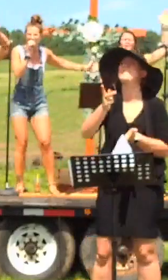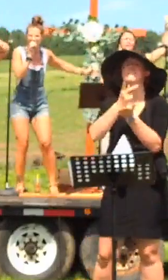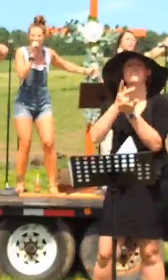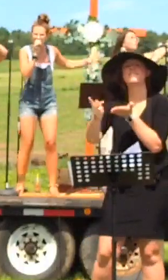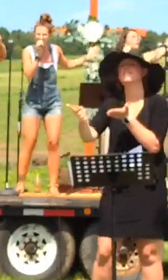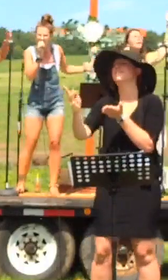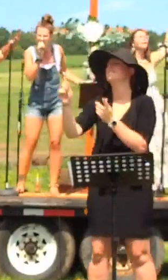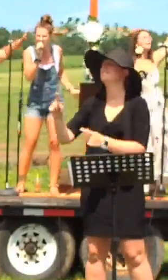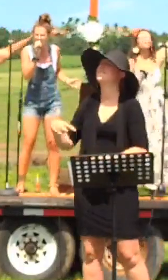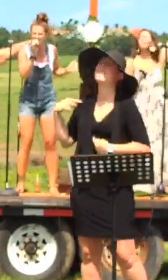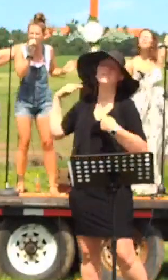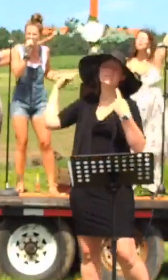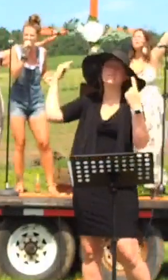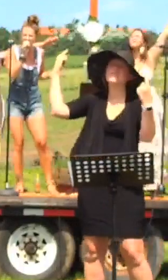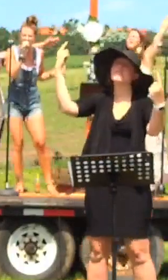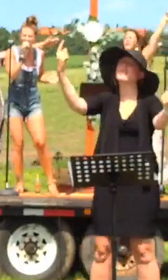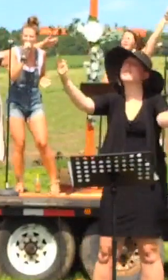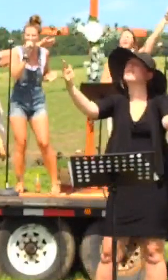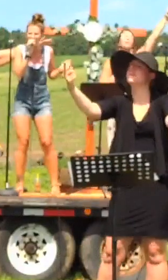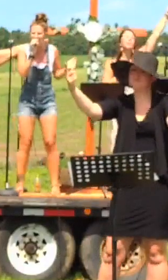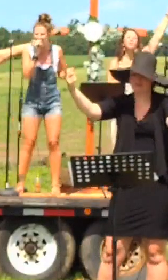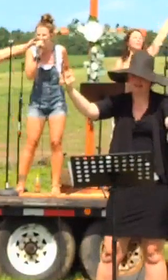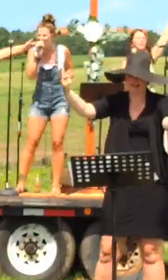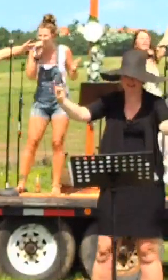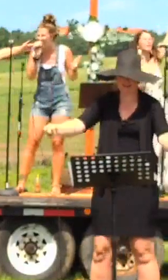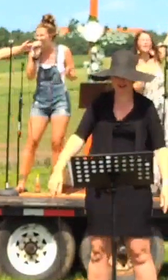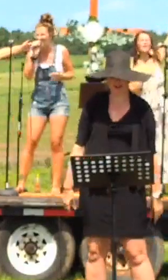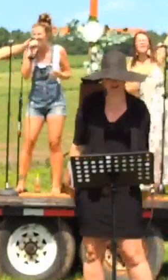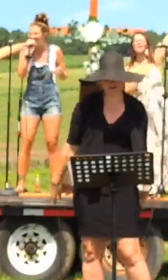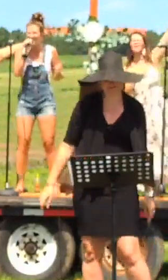confidence. You never fail me.